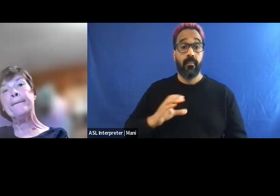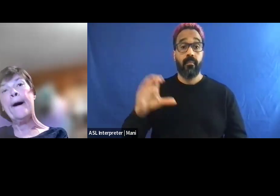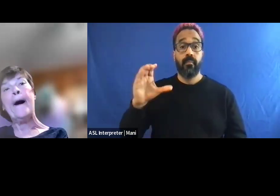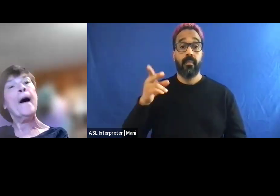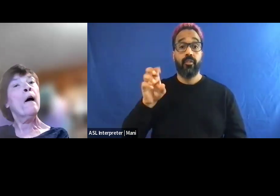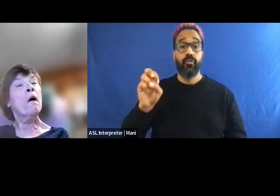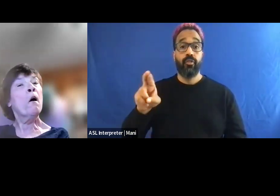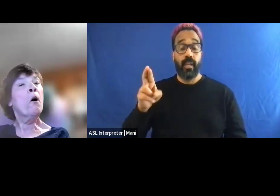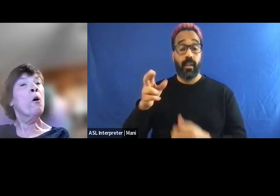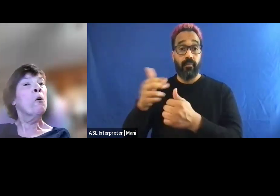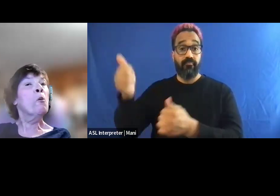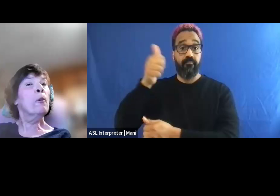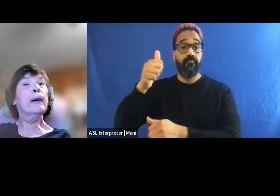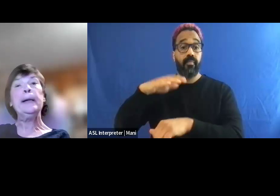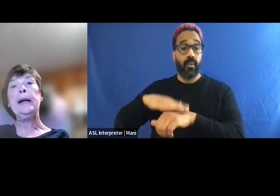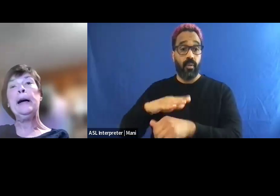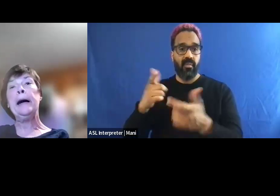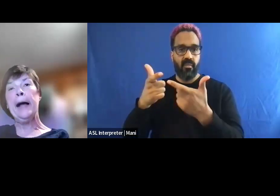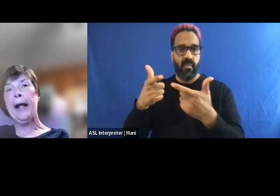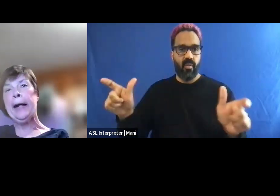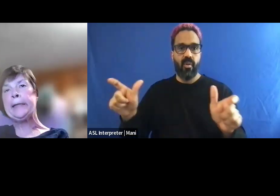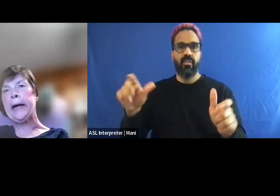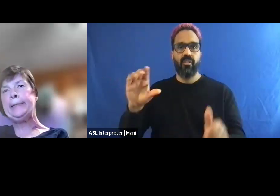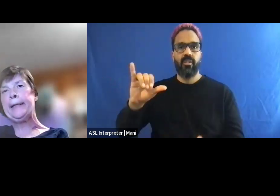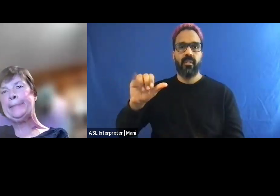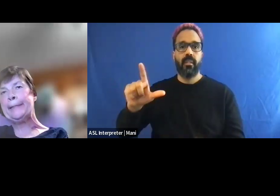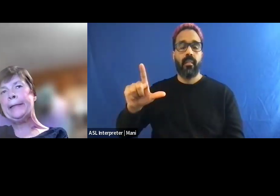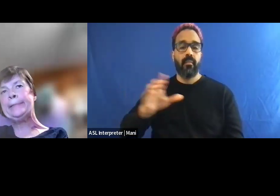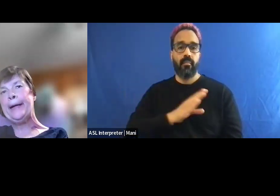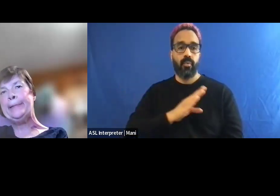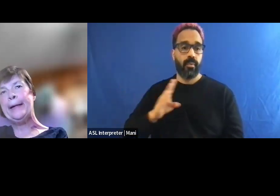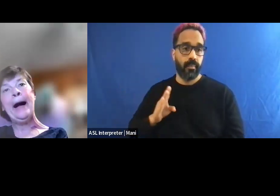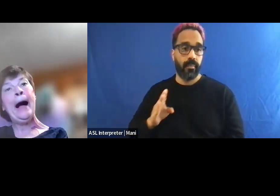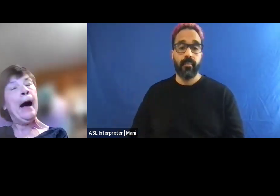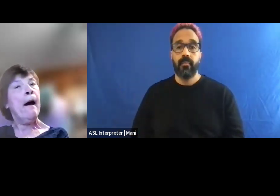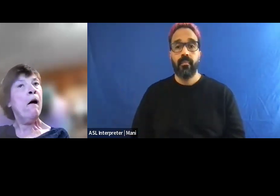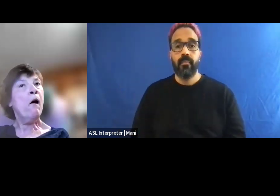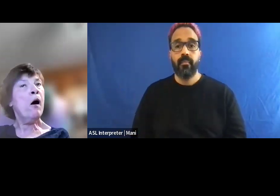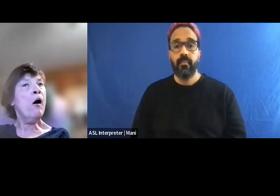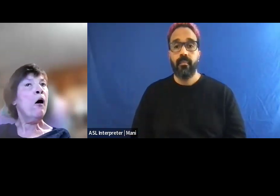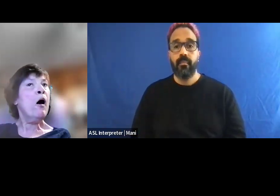cell, but when you're an incoming board member,